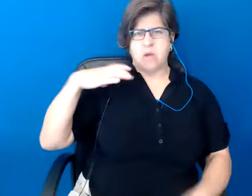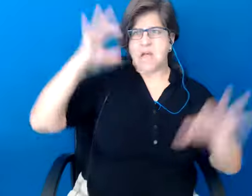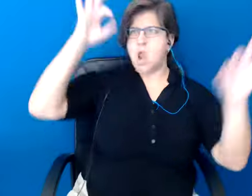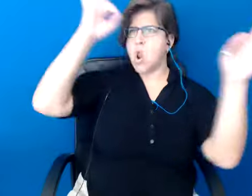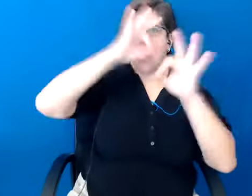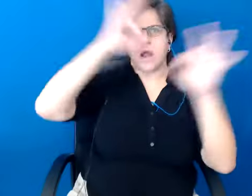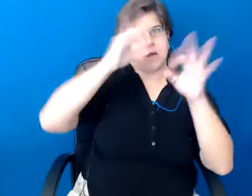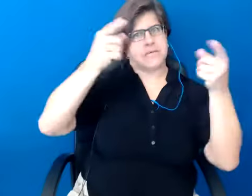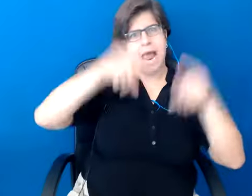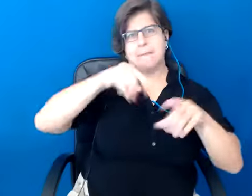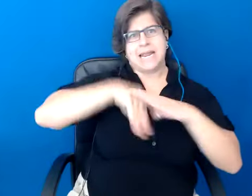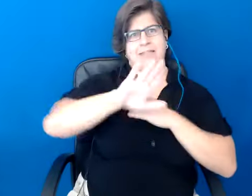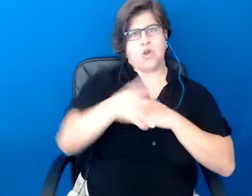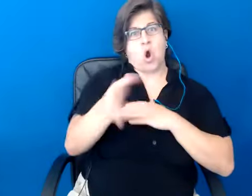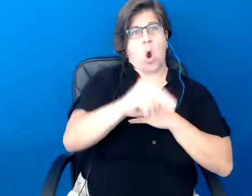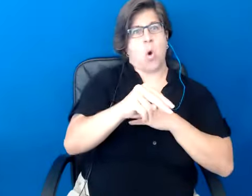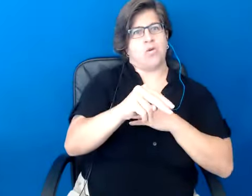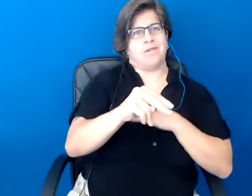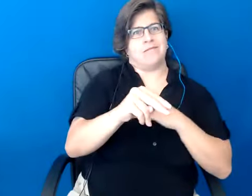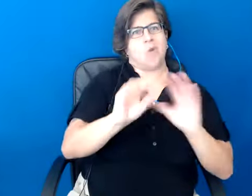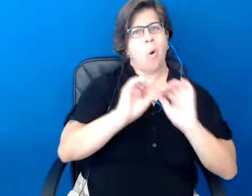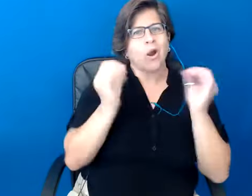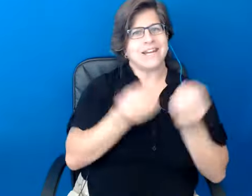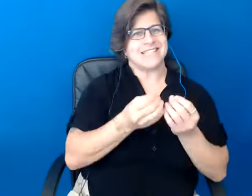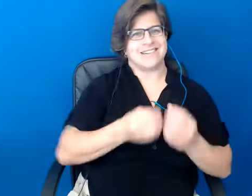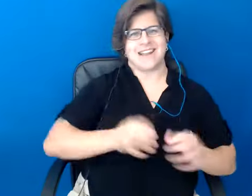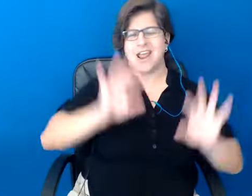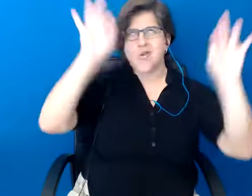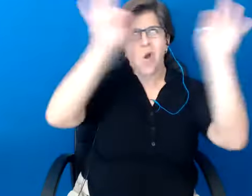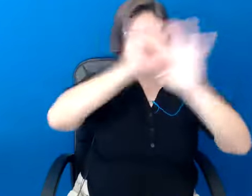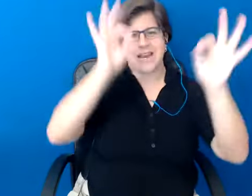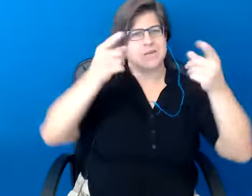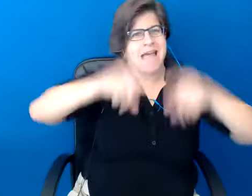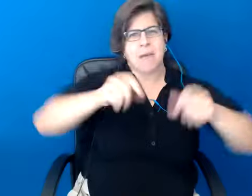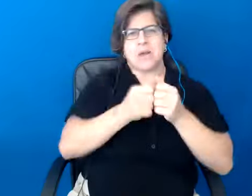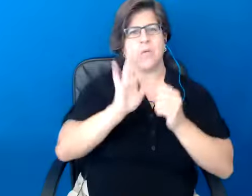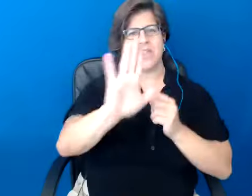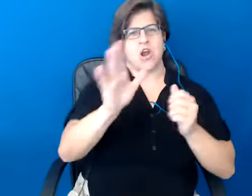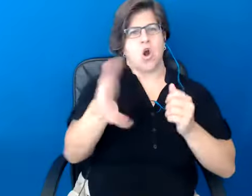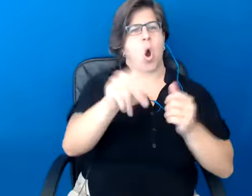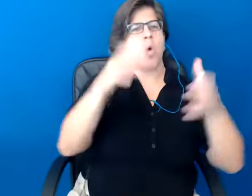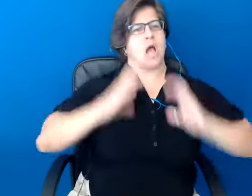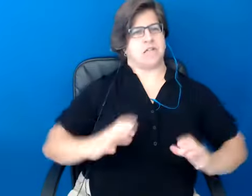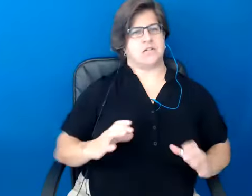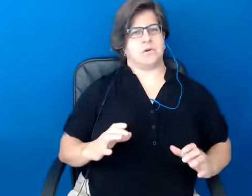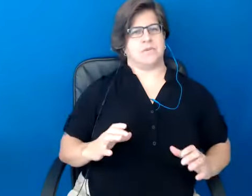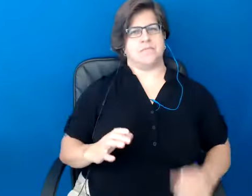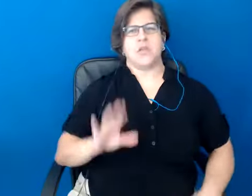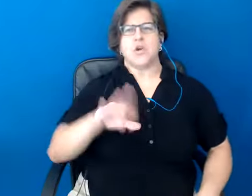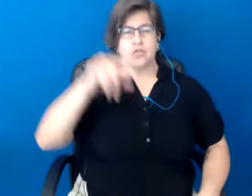have a clue what was going on inside of their own organization? They really didn't know what was going on at the front line where the customer was.